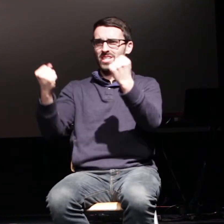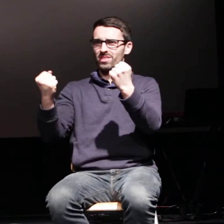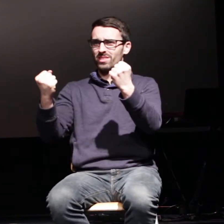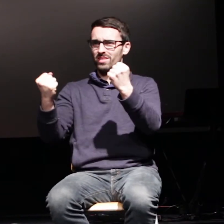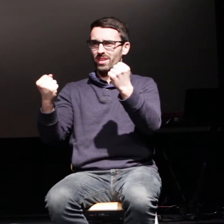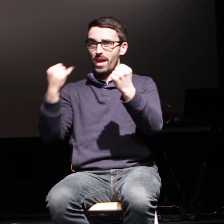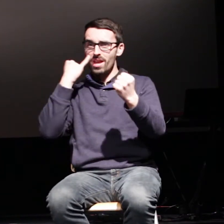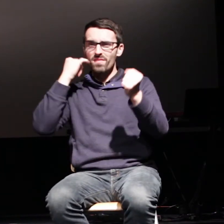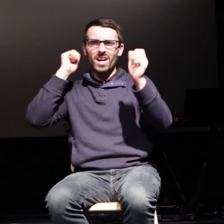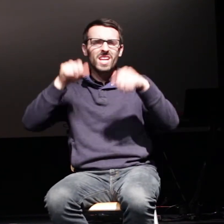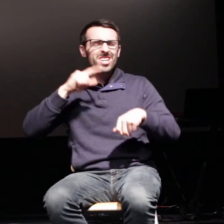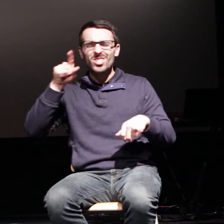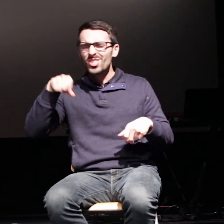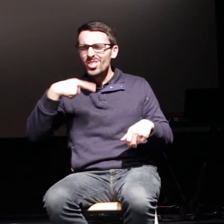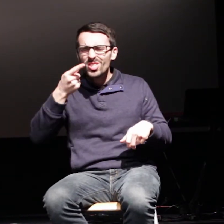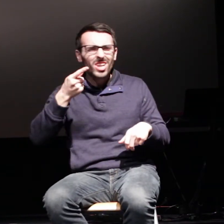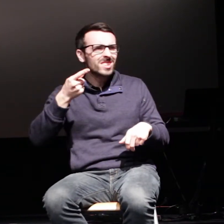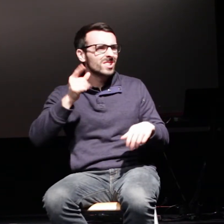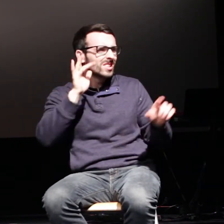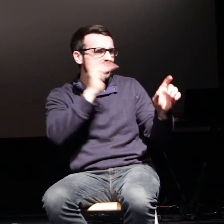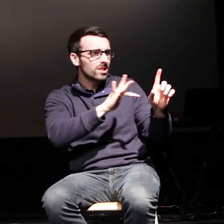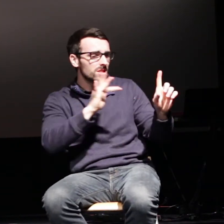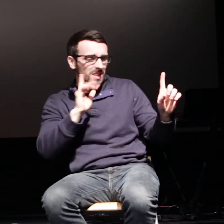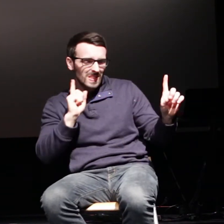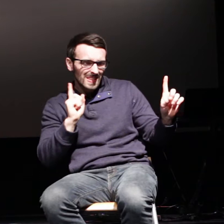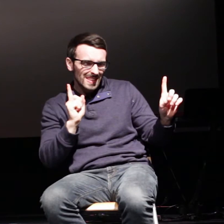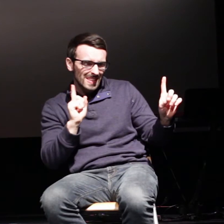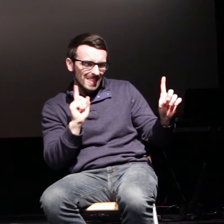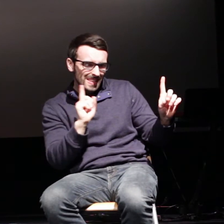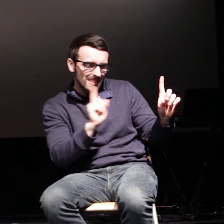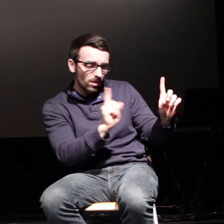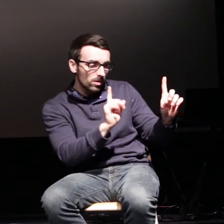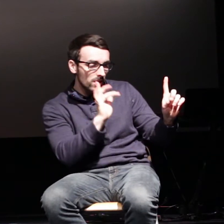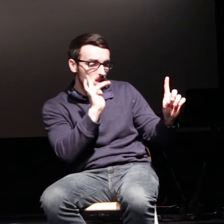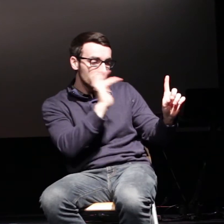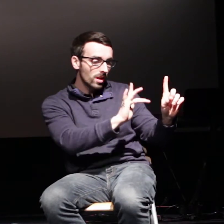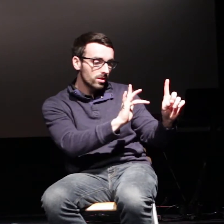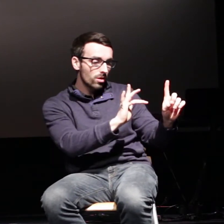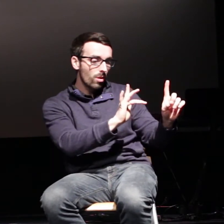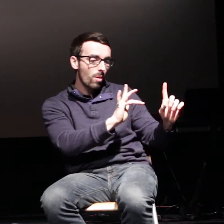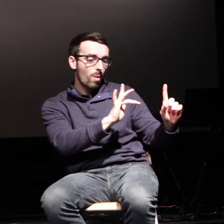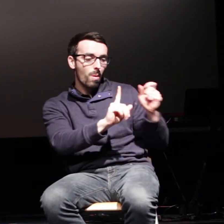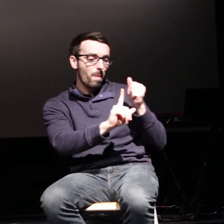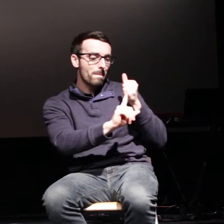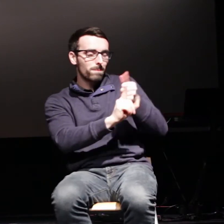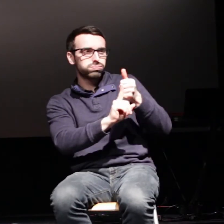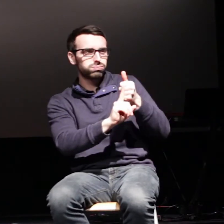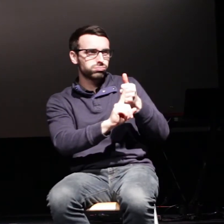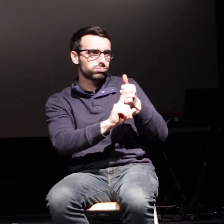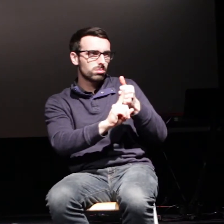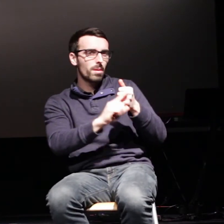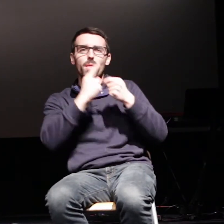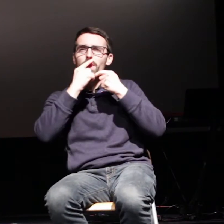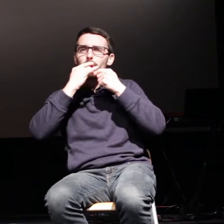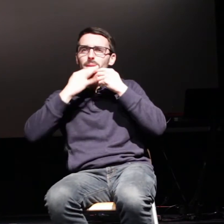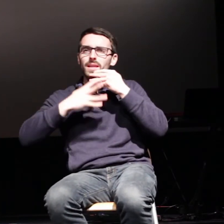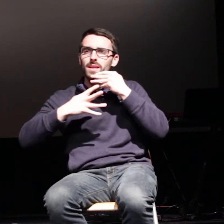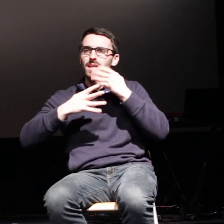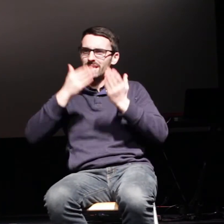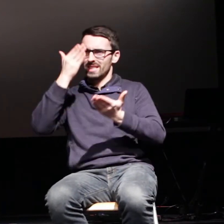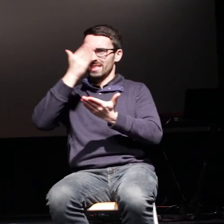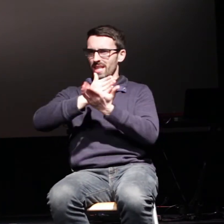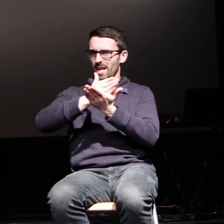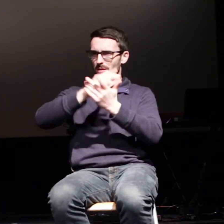touch his robe, I'll be healed. Immediately, the bleeding stopped, and she could feel in her body that she had been healed of her